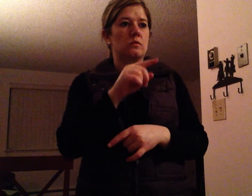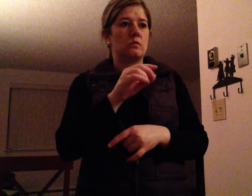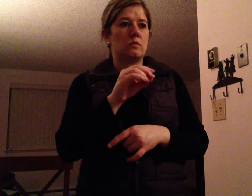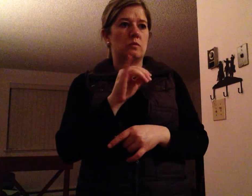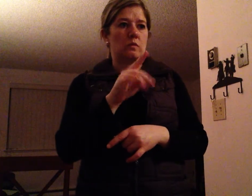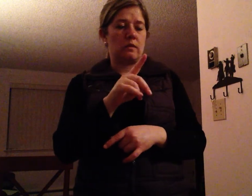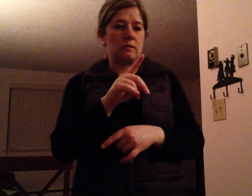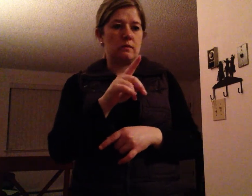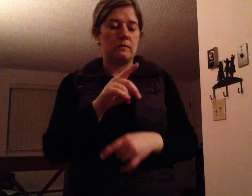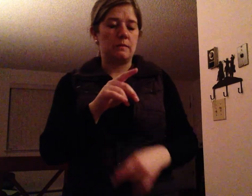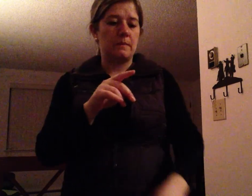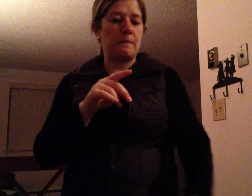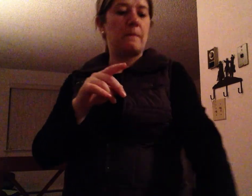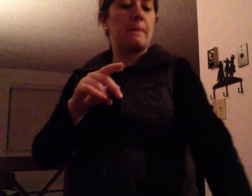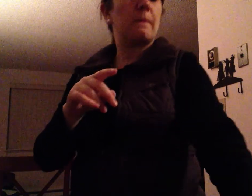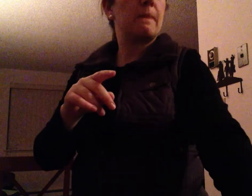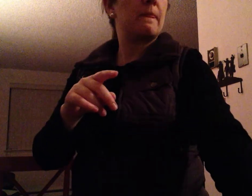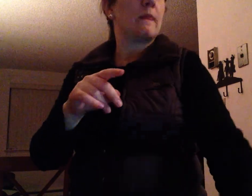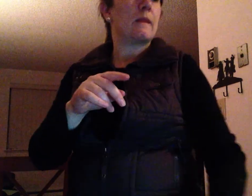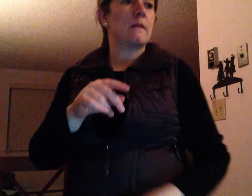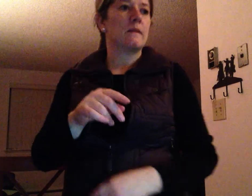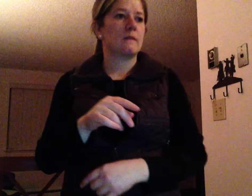ever going to touch? So what do you think we call these 2 sides?